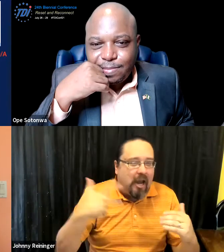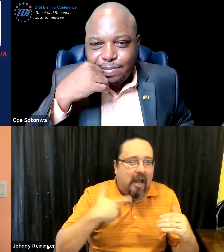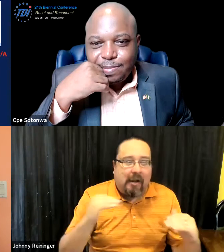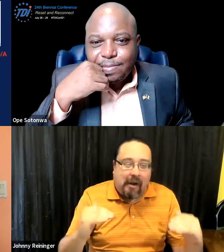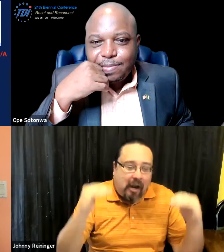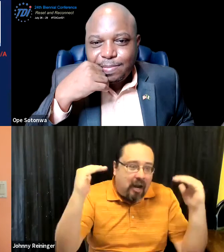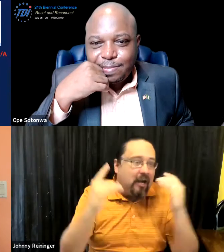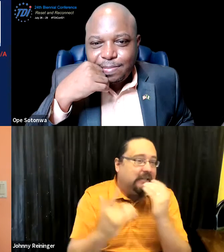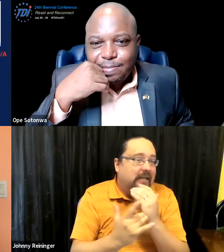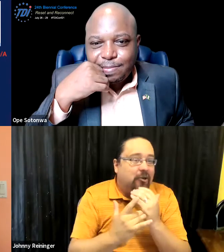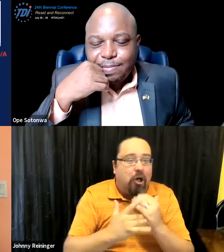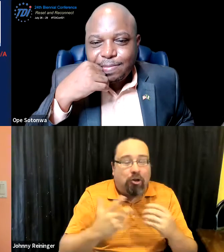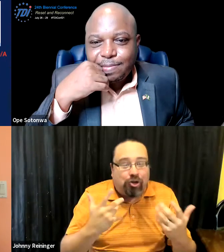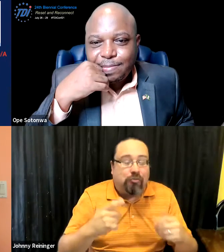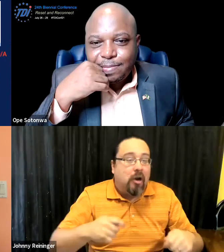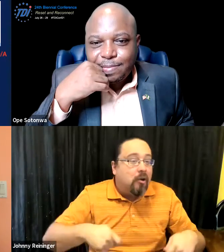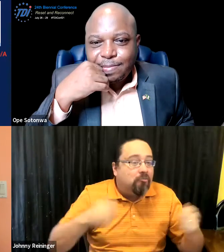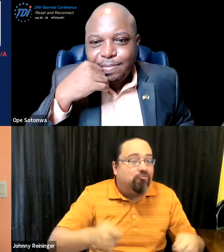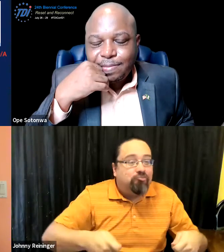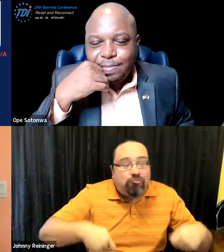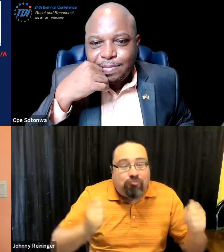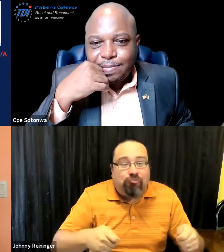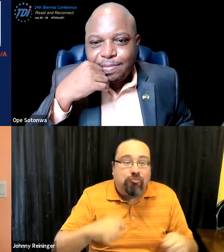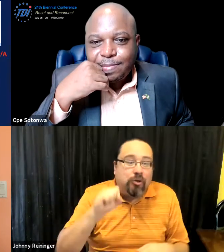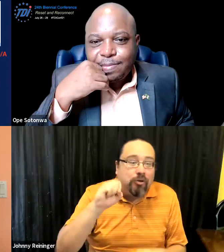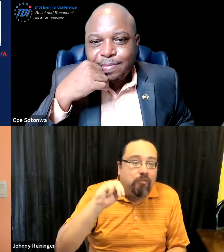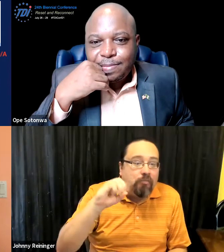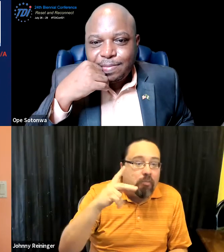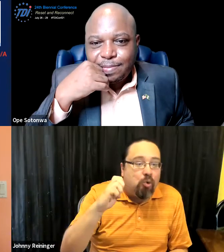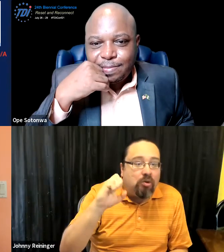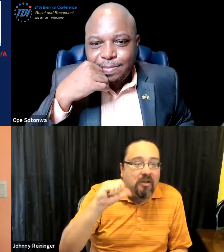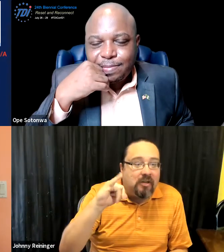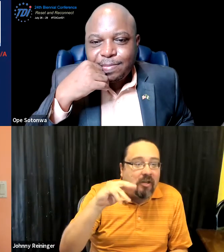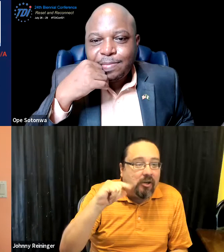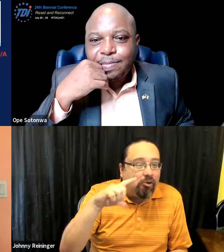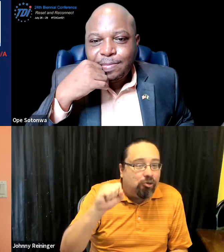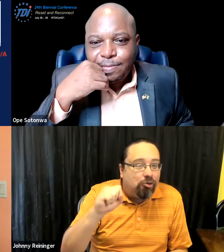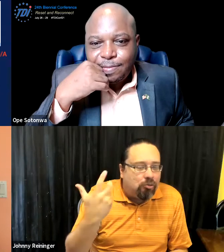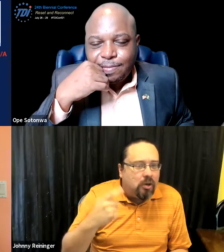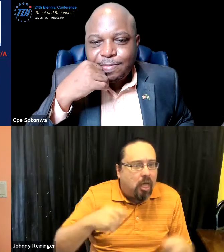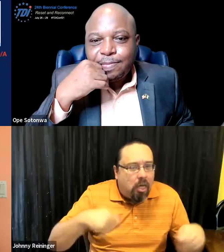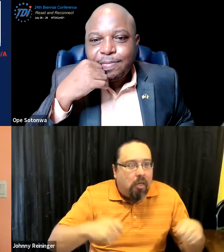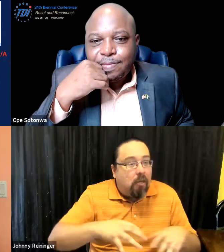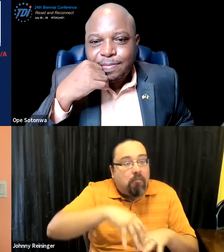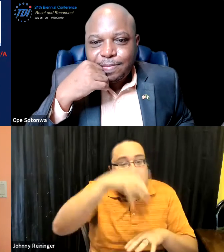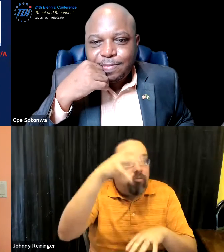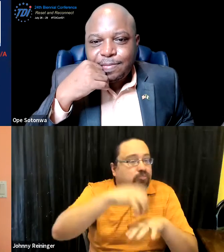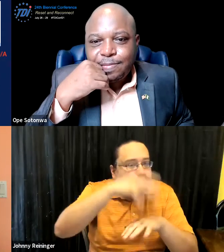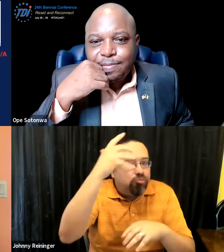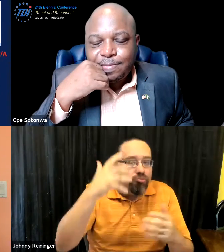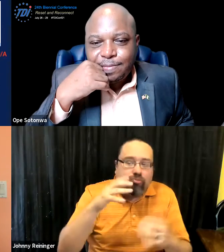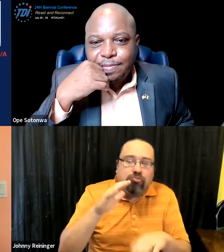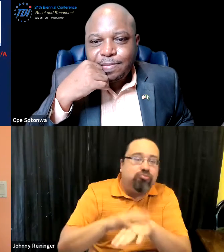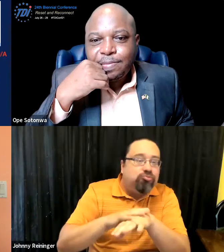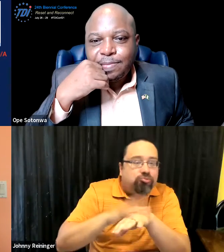Indigenous people, a long time ago, already had a lot of technology. We had smoke signals that were